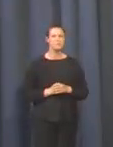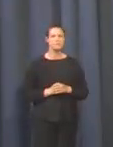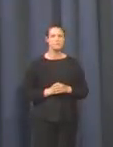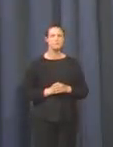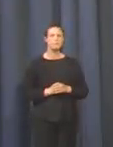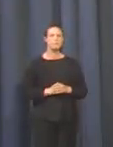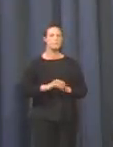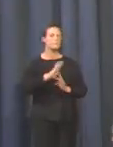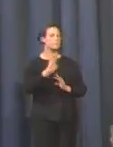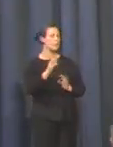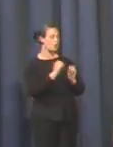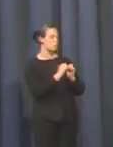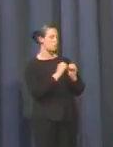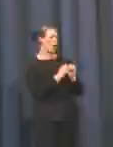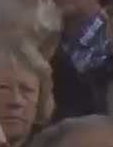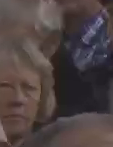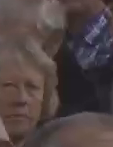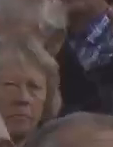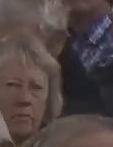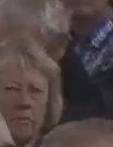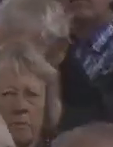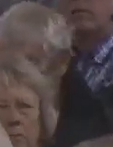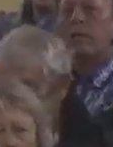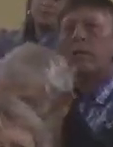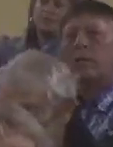Hi, I'm Brian Anderson from Fleet Street.